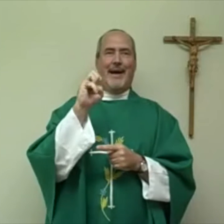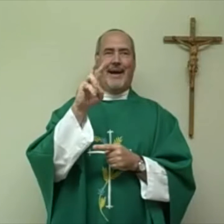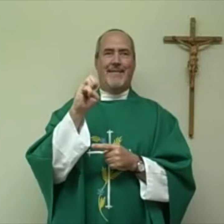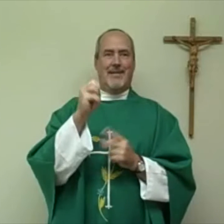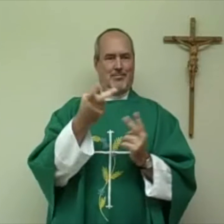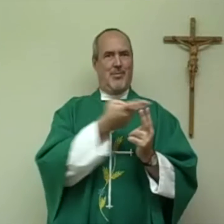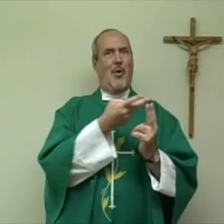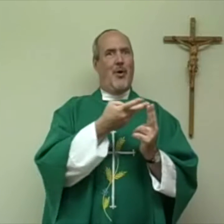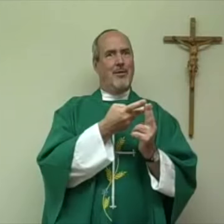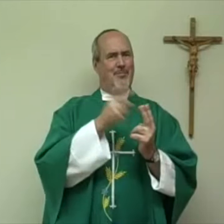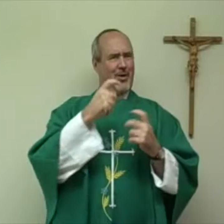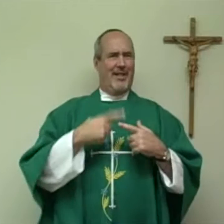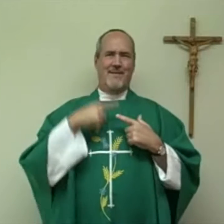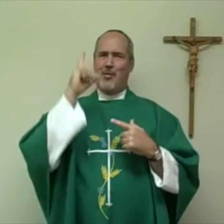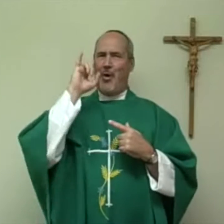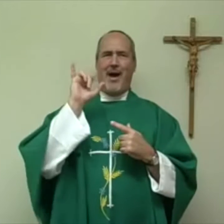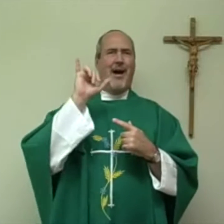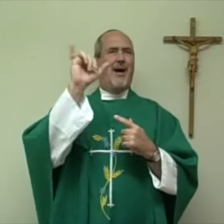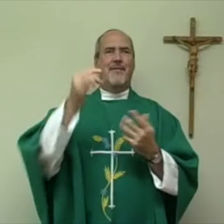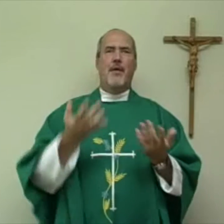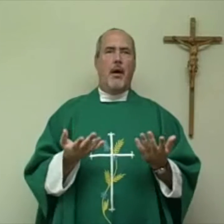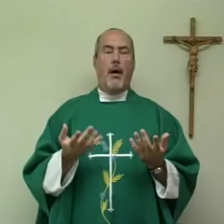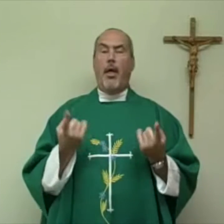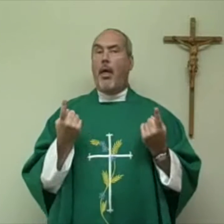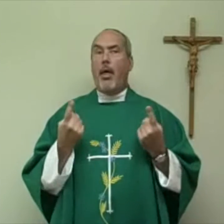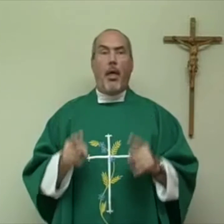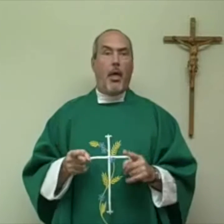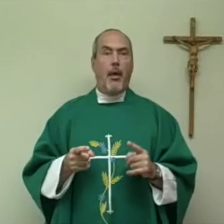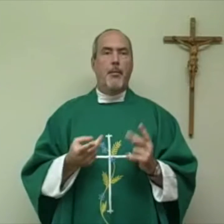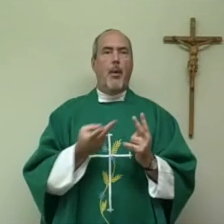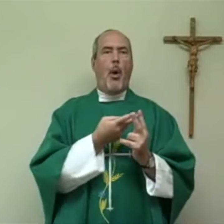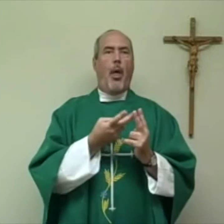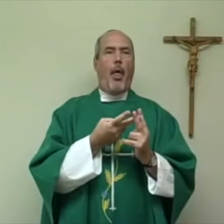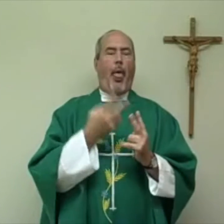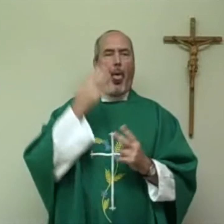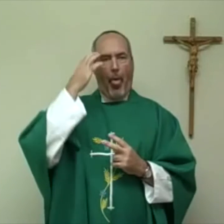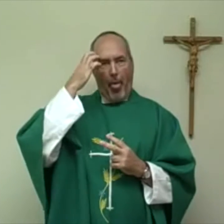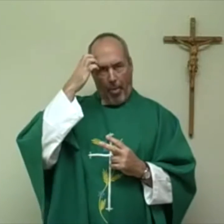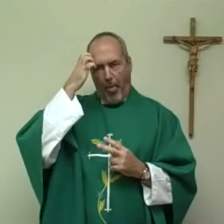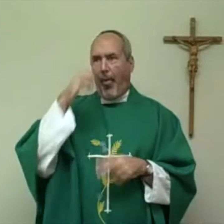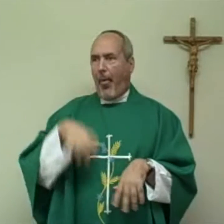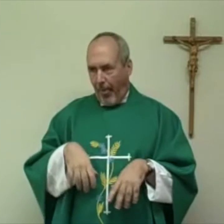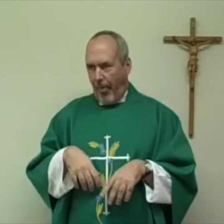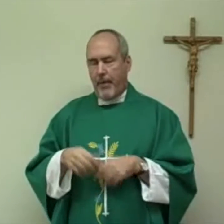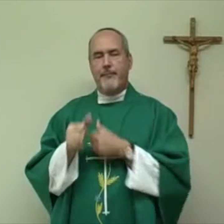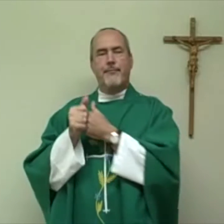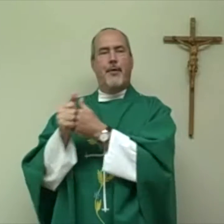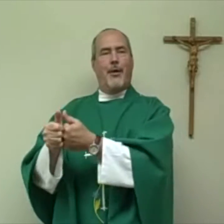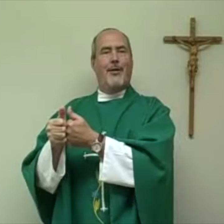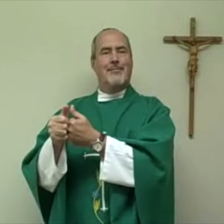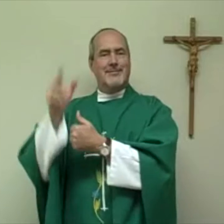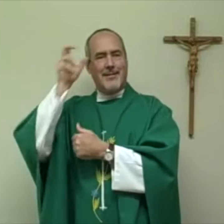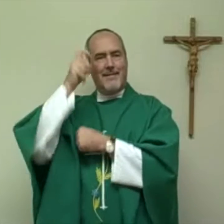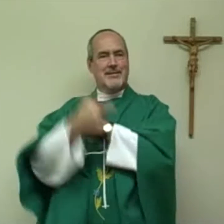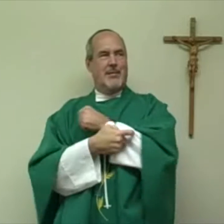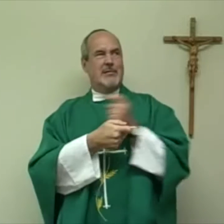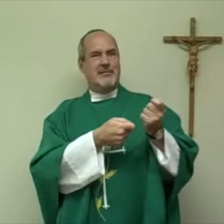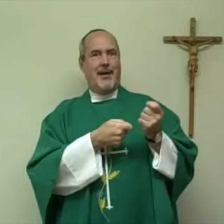it speaks of Adam and Eve, both who were to live forever. But both of them were tempted by